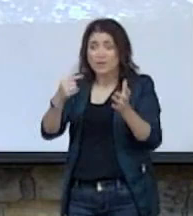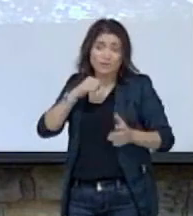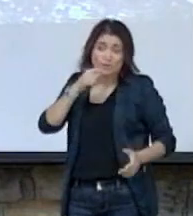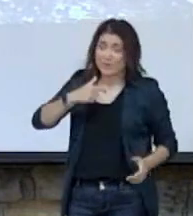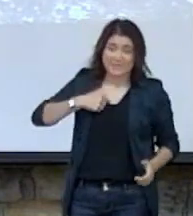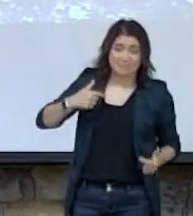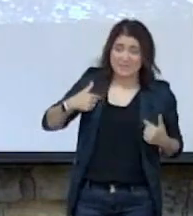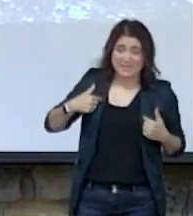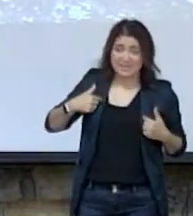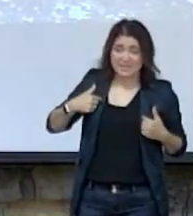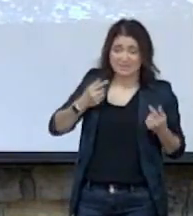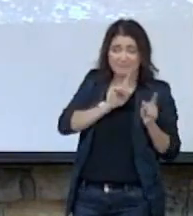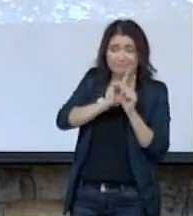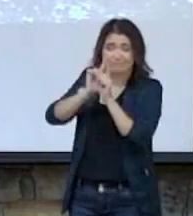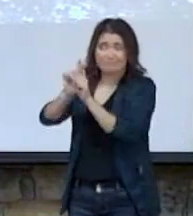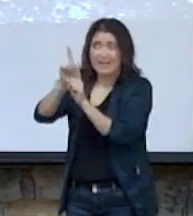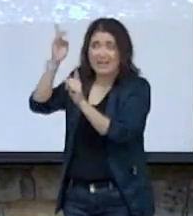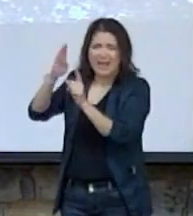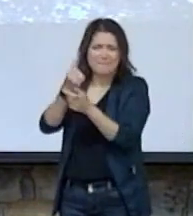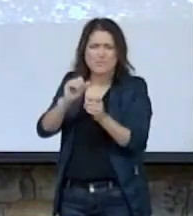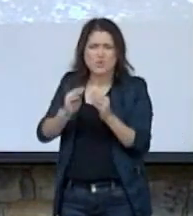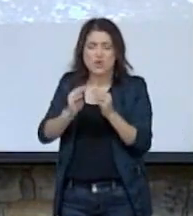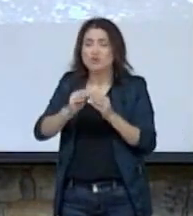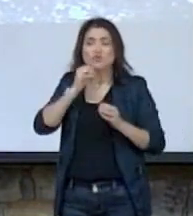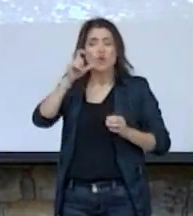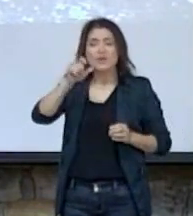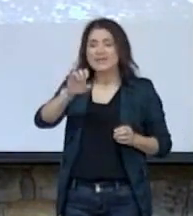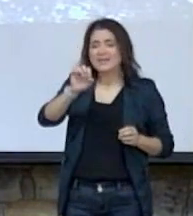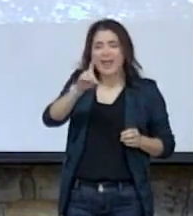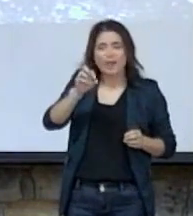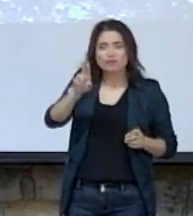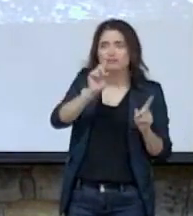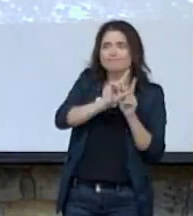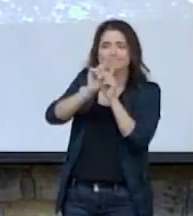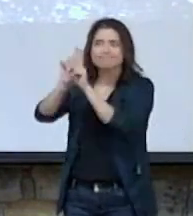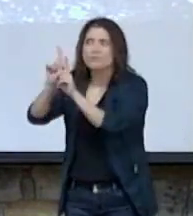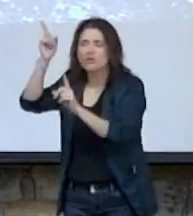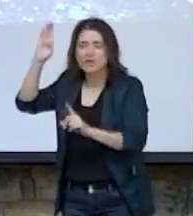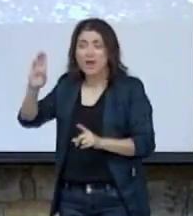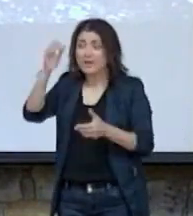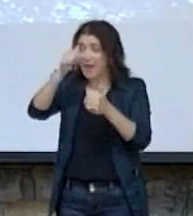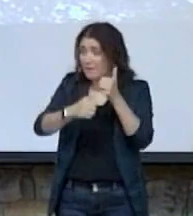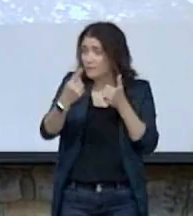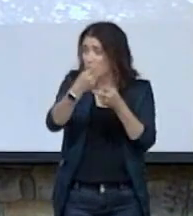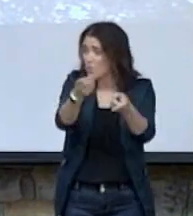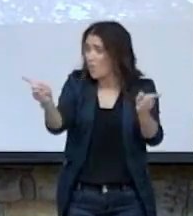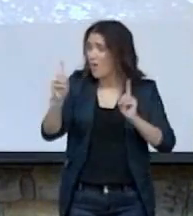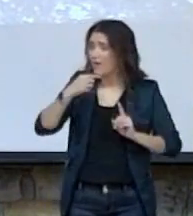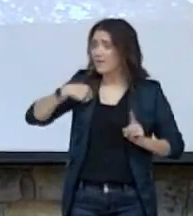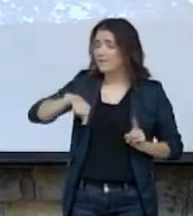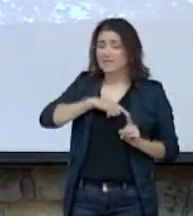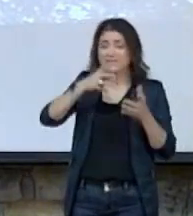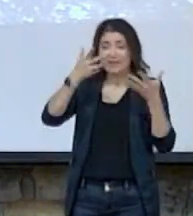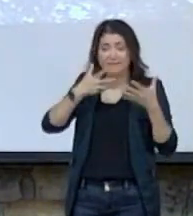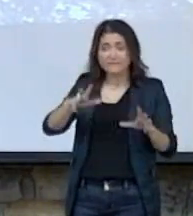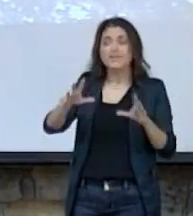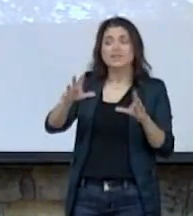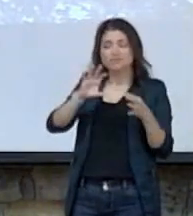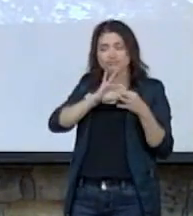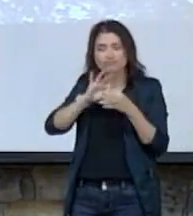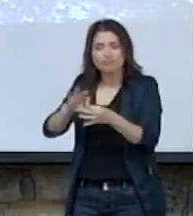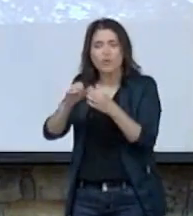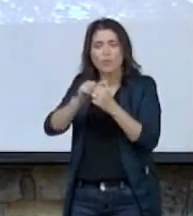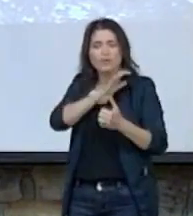to go to God. You don't need one of the elders to go to God. Every one of us in this room that have been joined together with Christ, we have